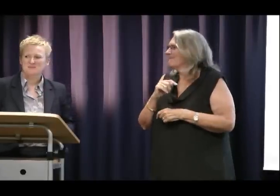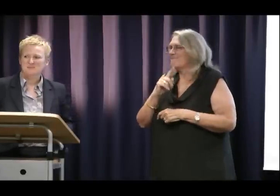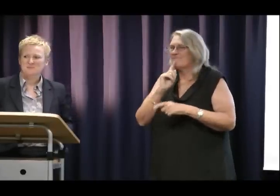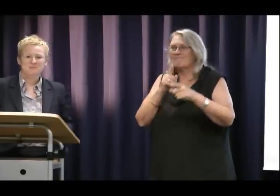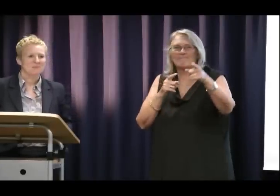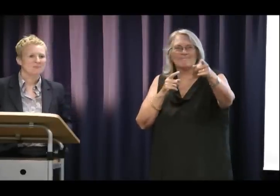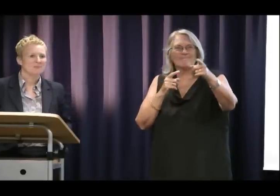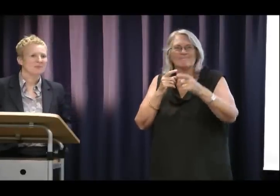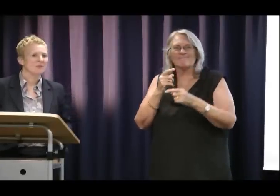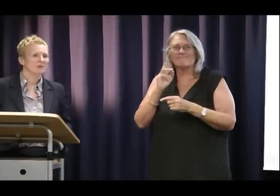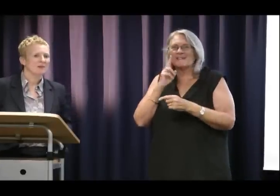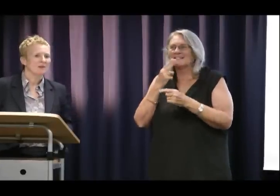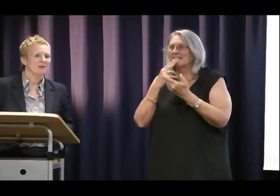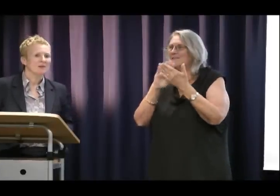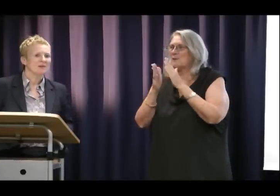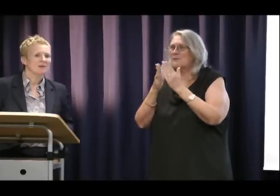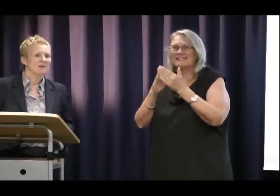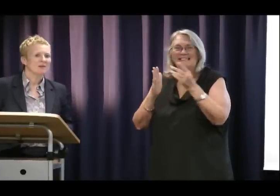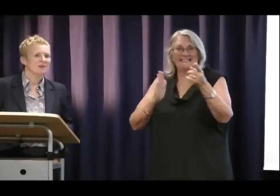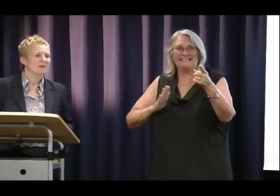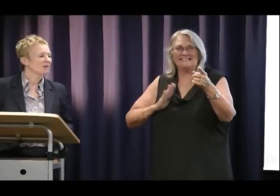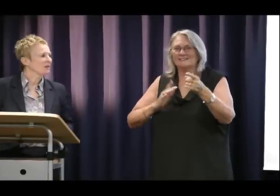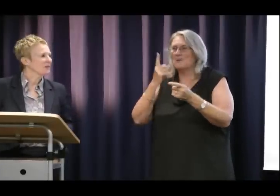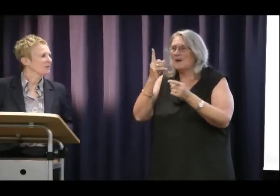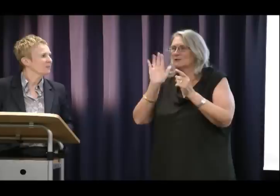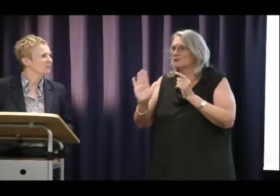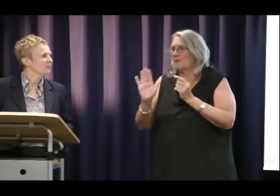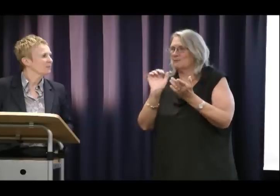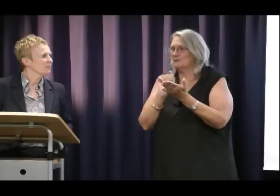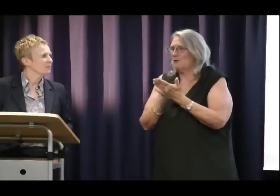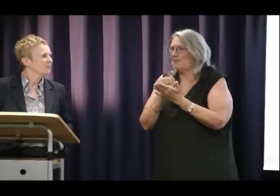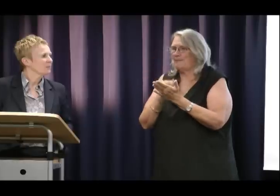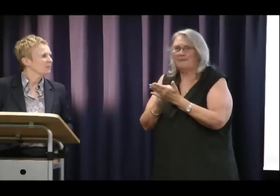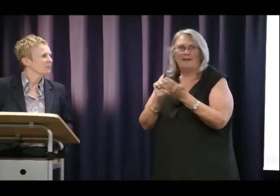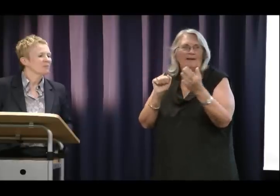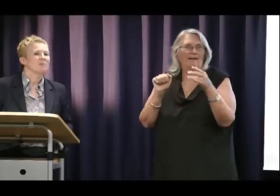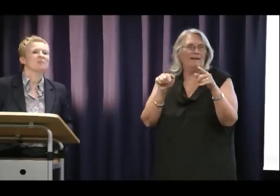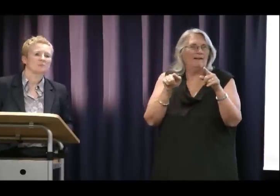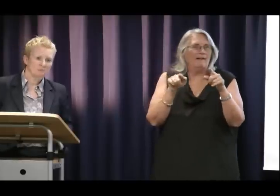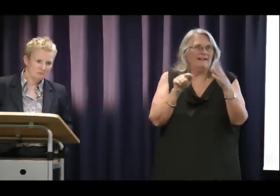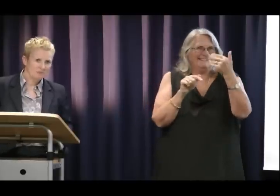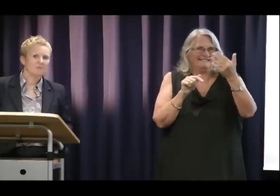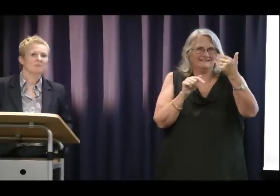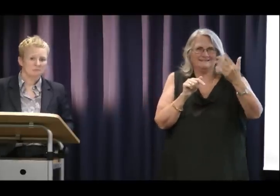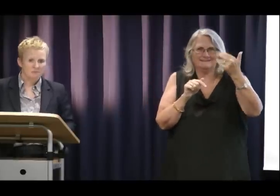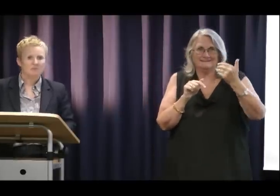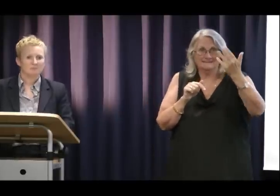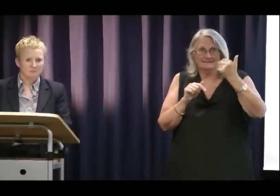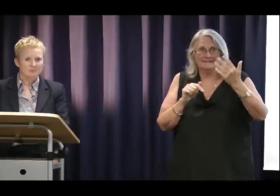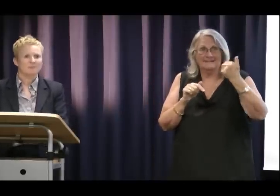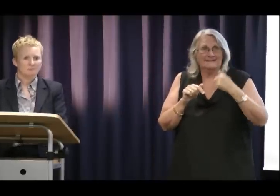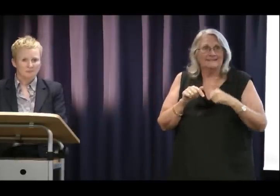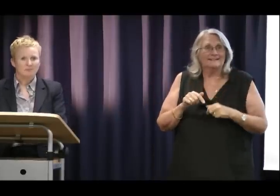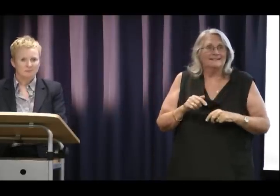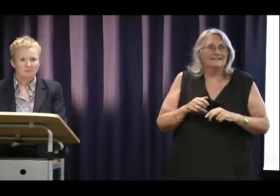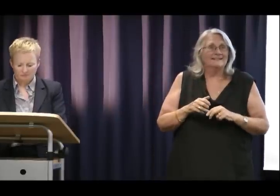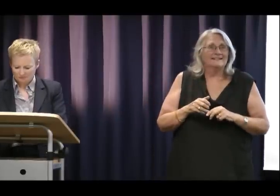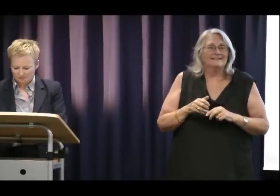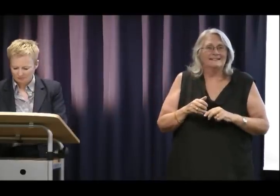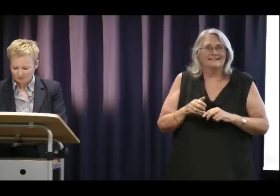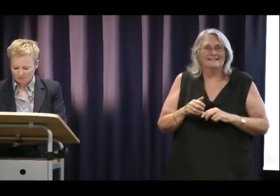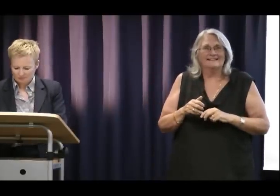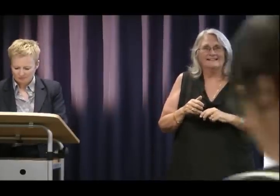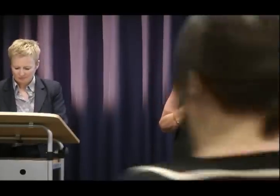A person from the audience said the deaf community needs a one-stop shop. Why don't you come up the